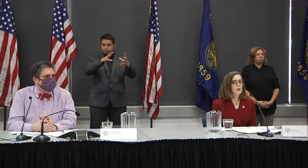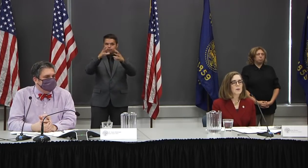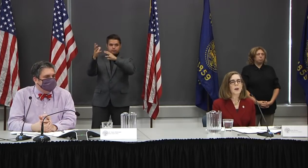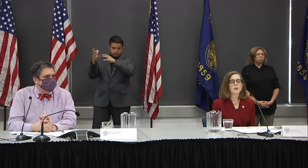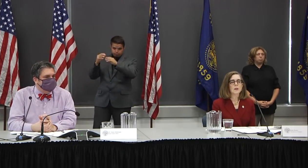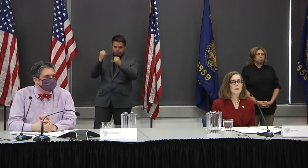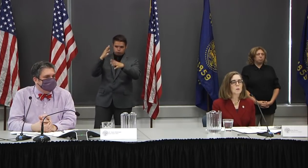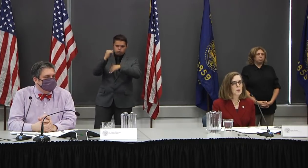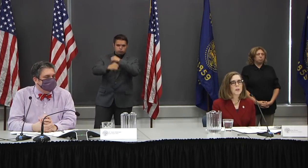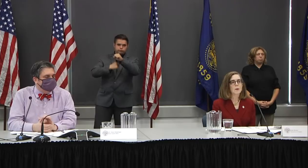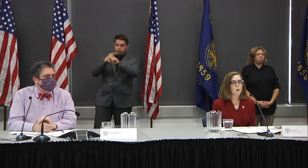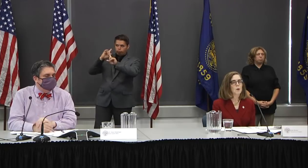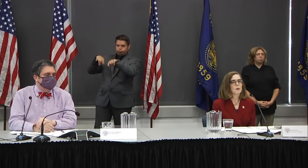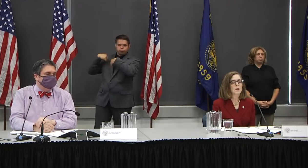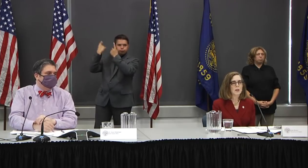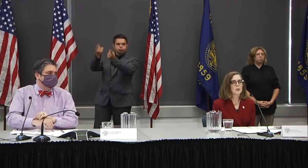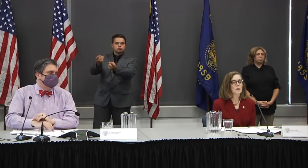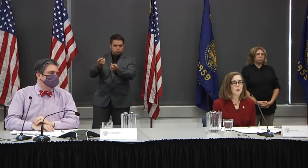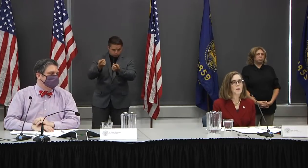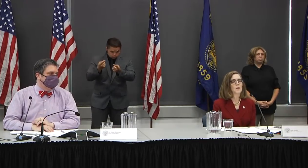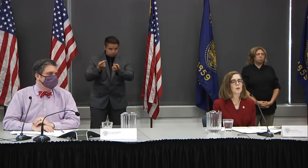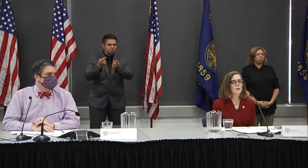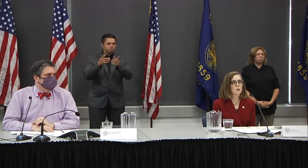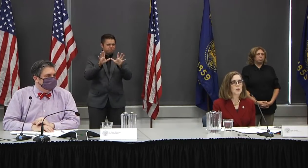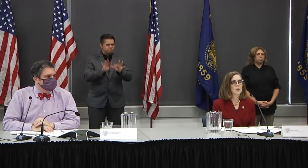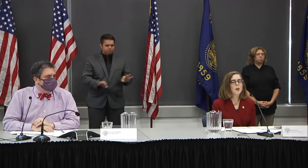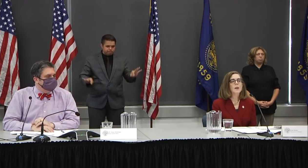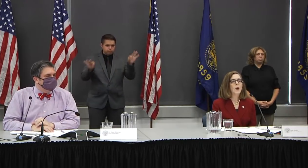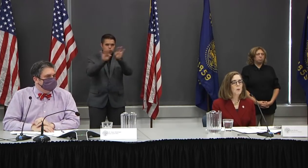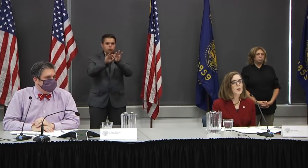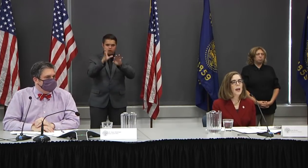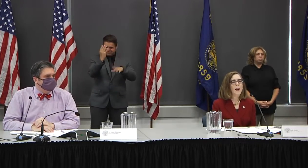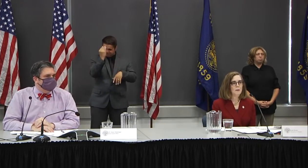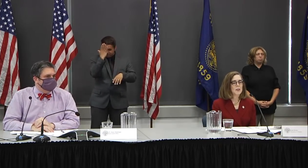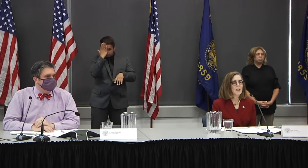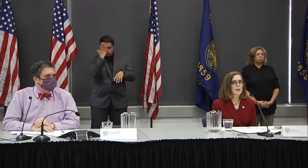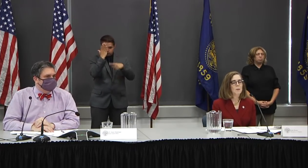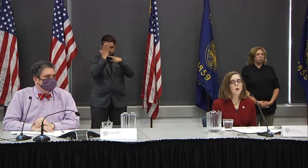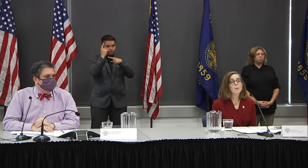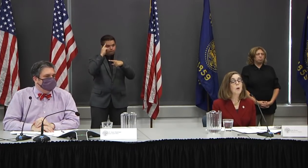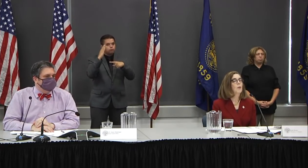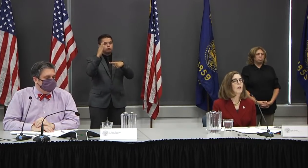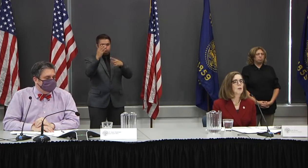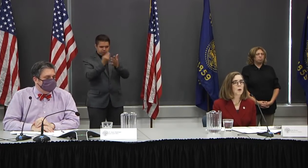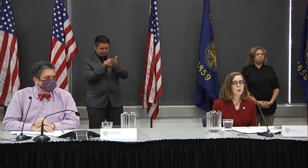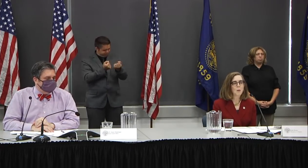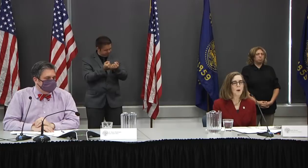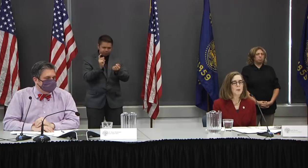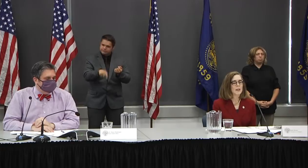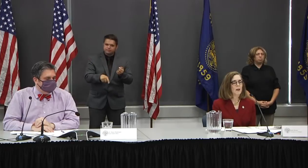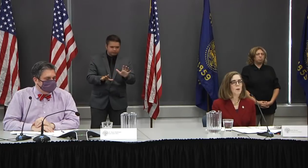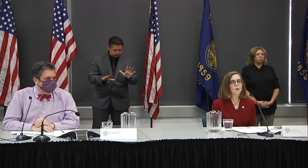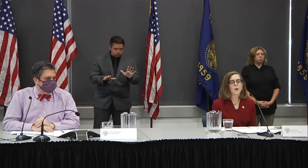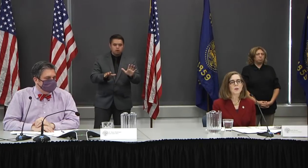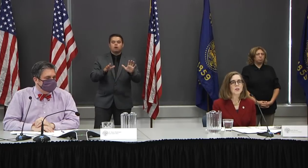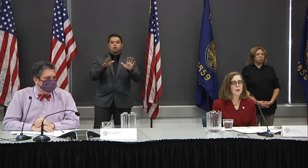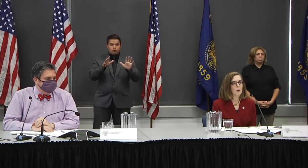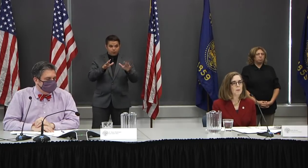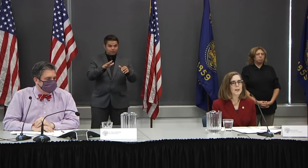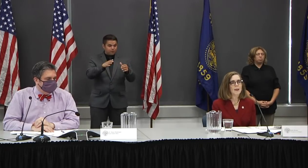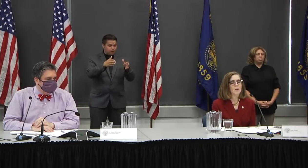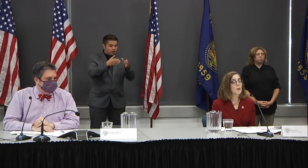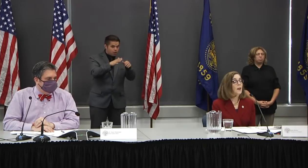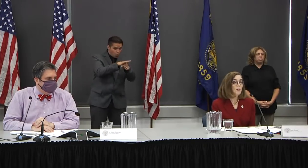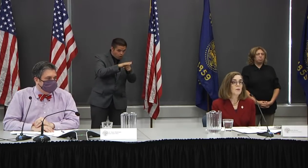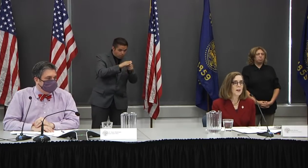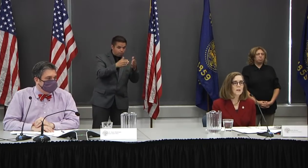I think that is a really important lesson learned for the future, that we have to keep both our local public health, our state